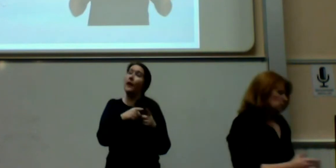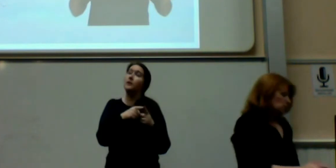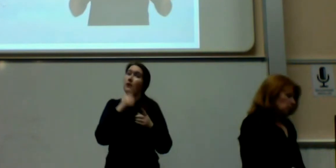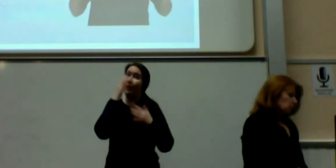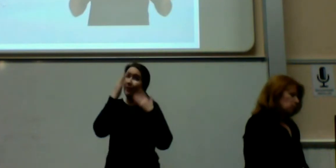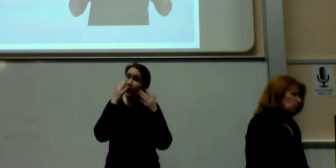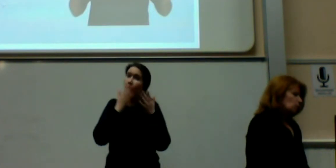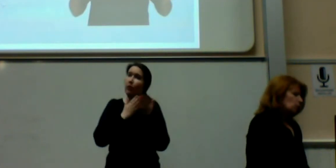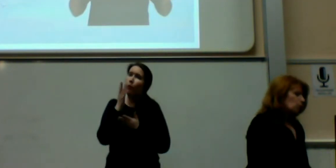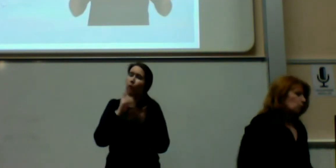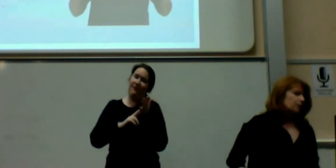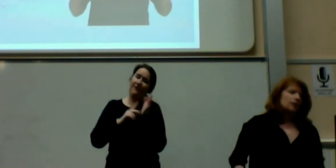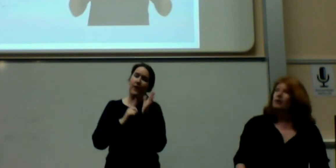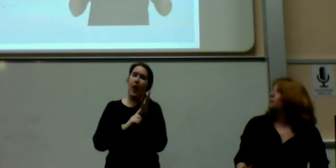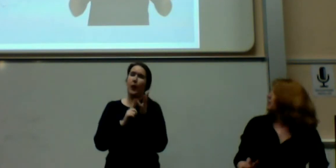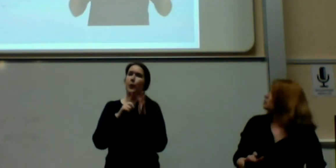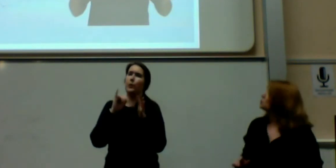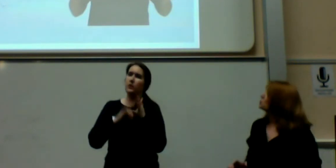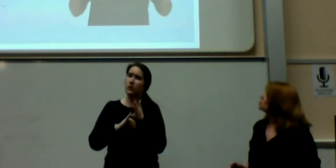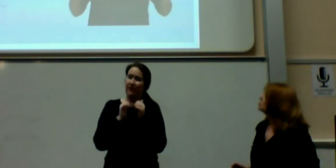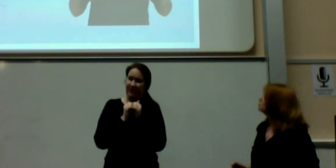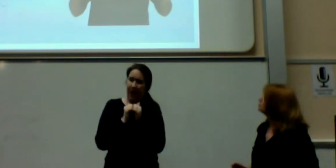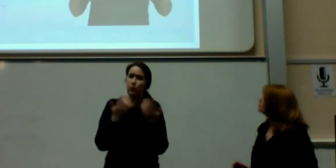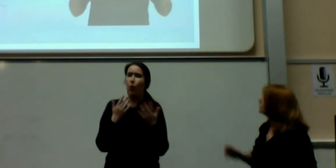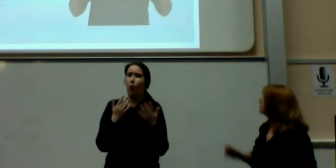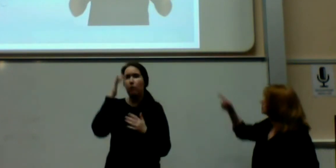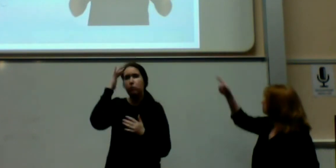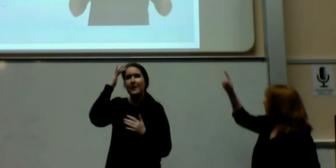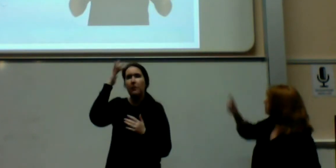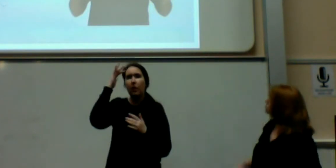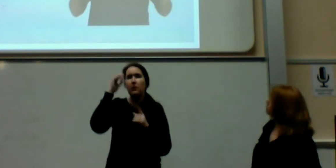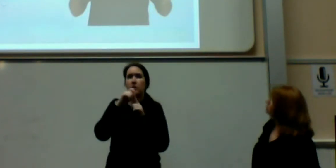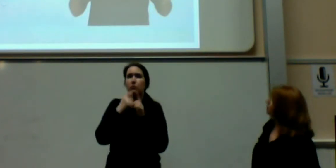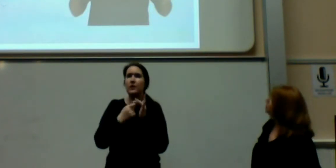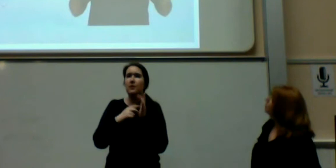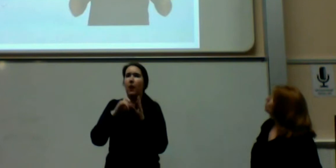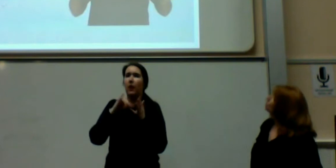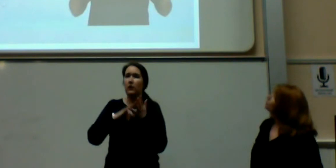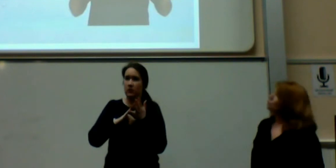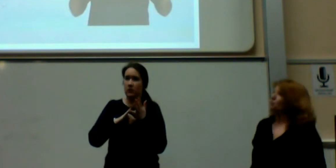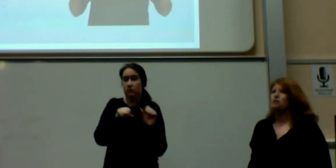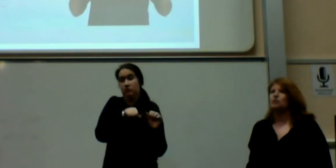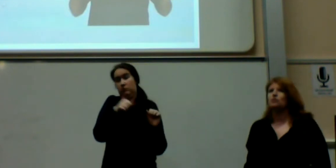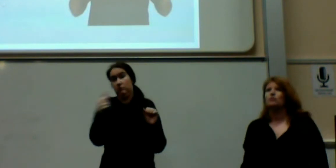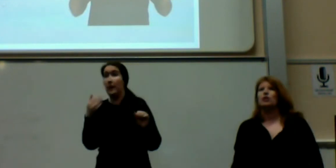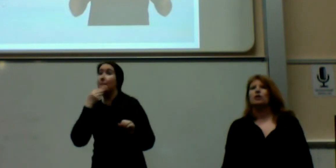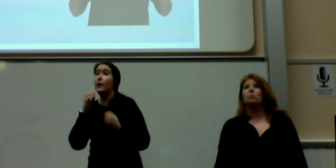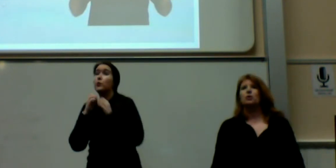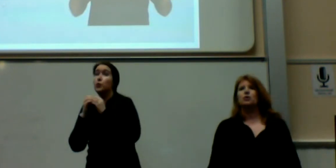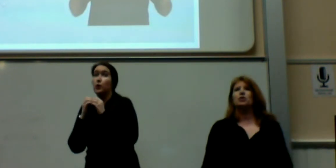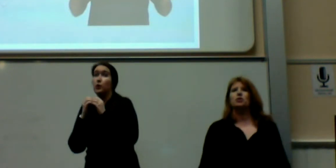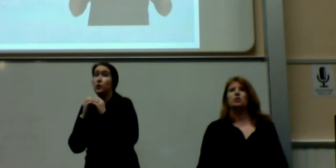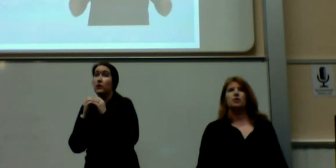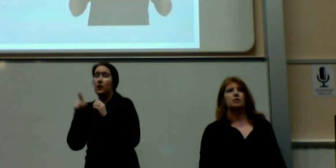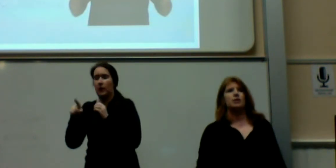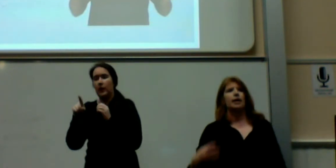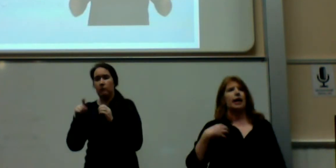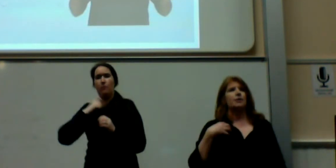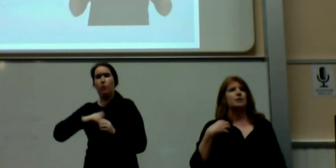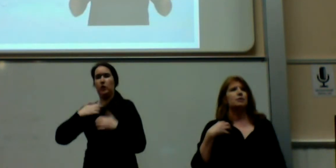And what the male student did by this reasoning was to reason via personal